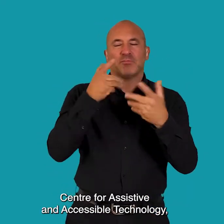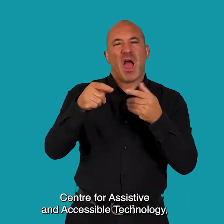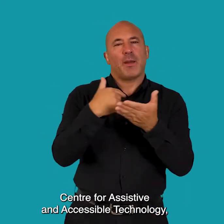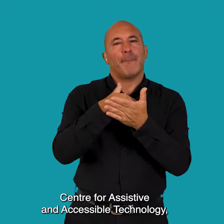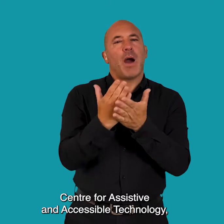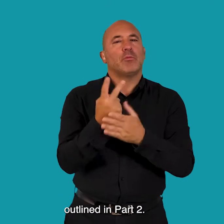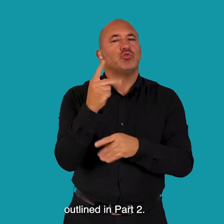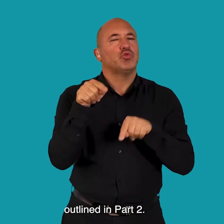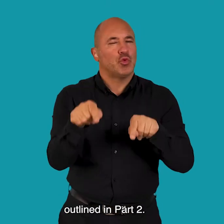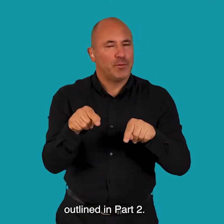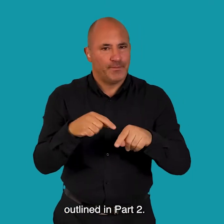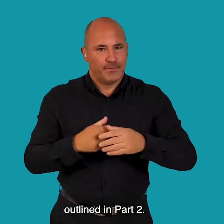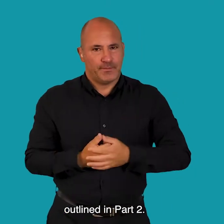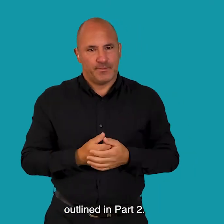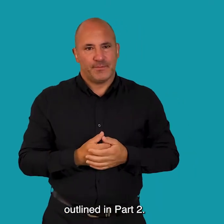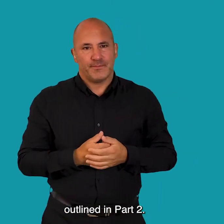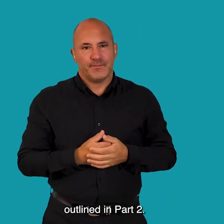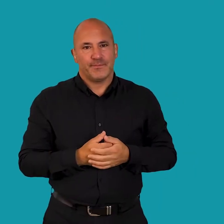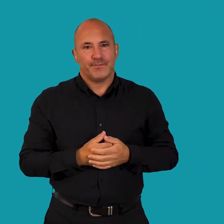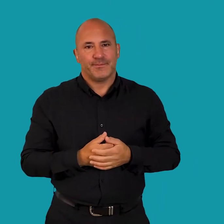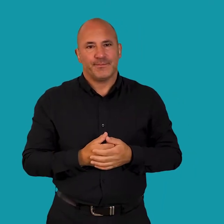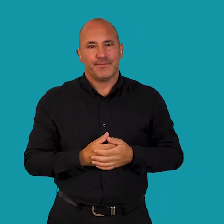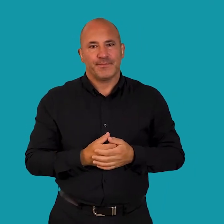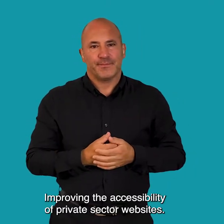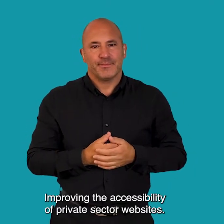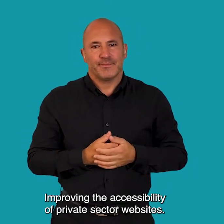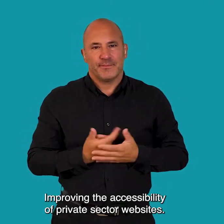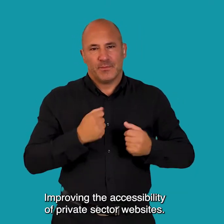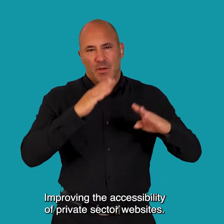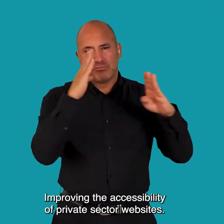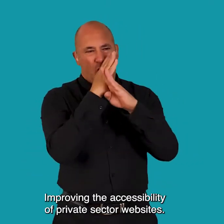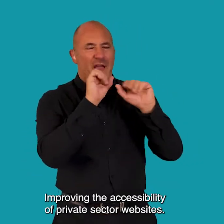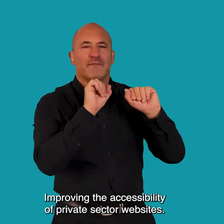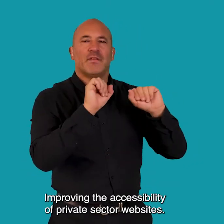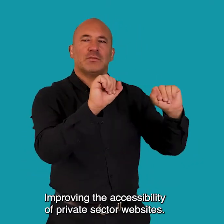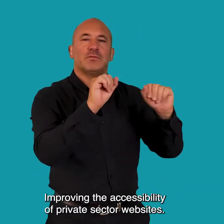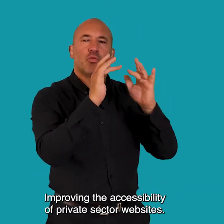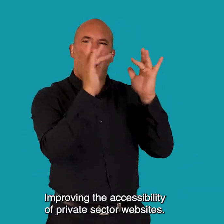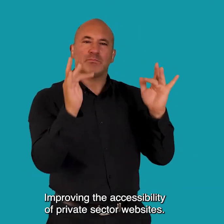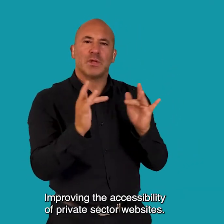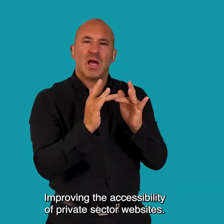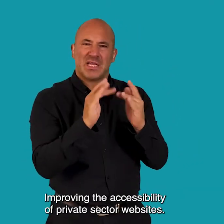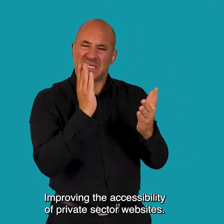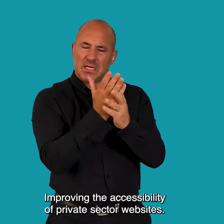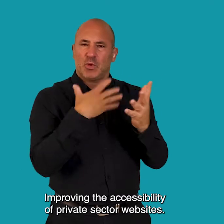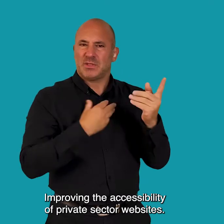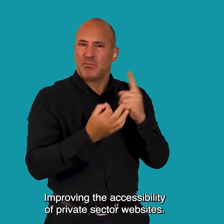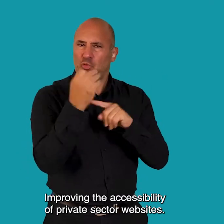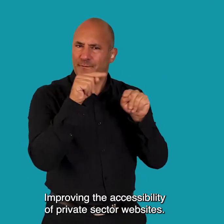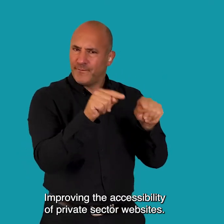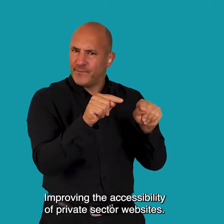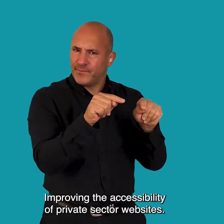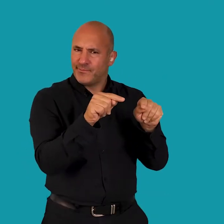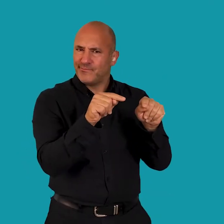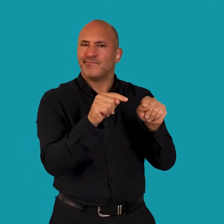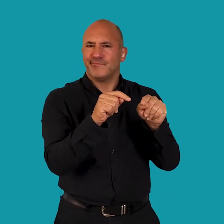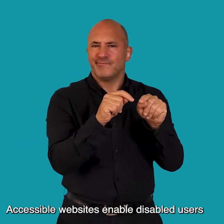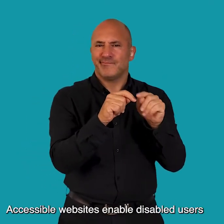Technology, outlined in Part 2. Improving the accessibility of private sector websites.